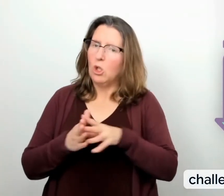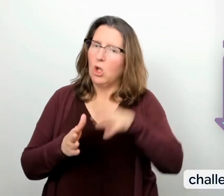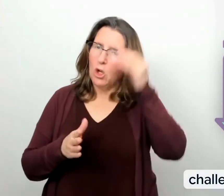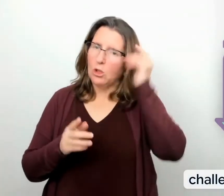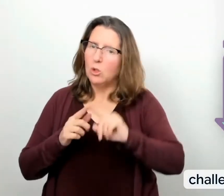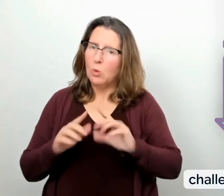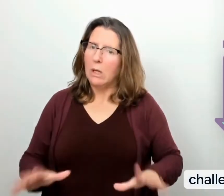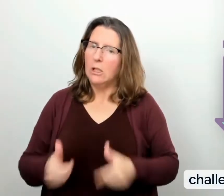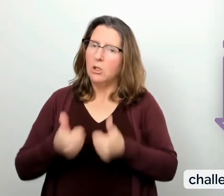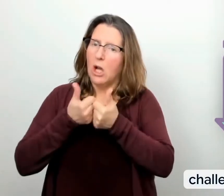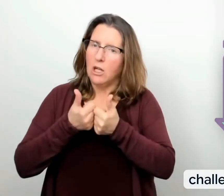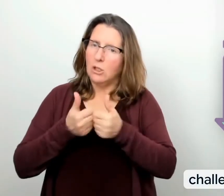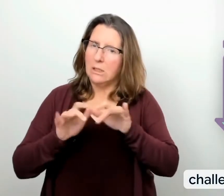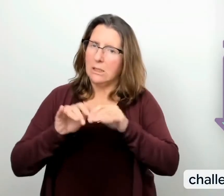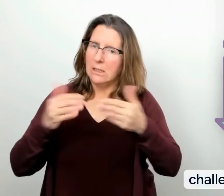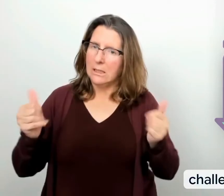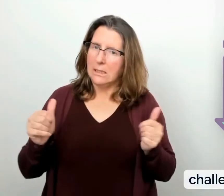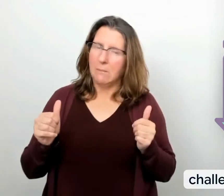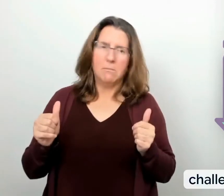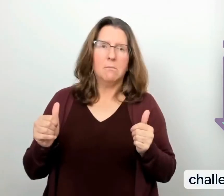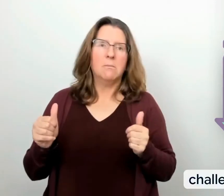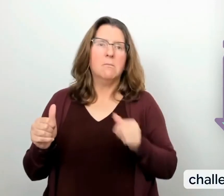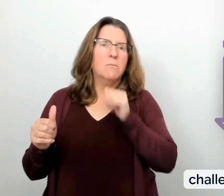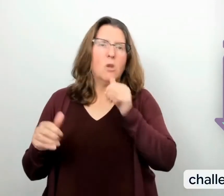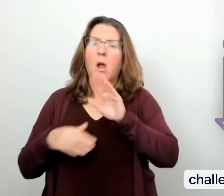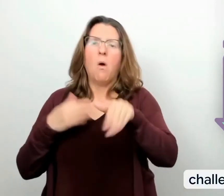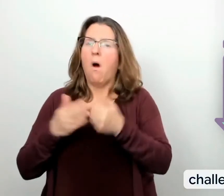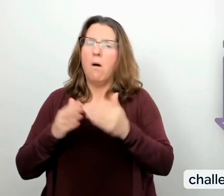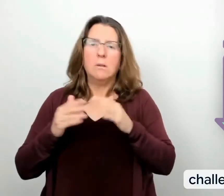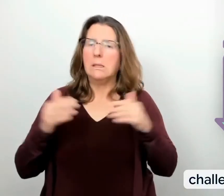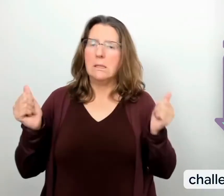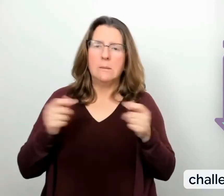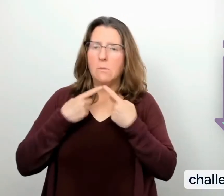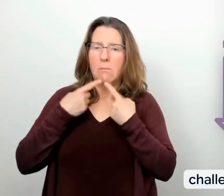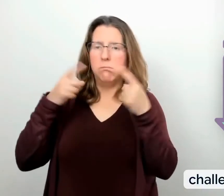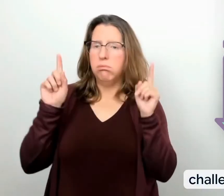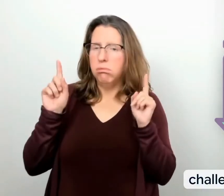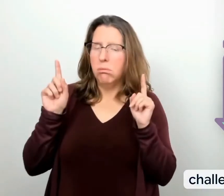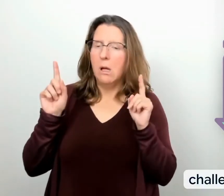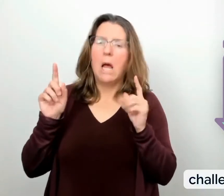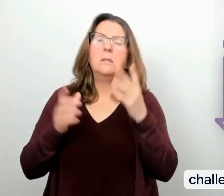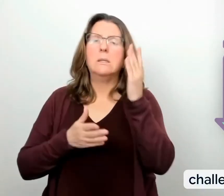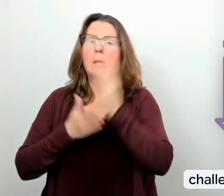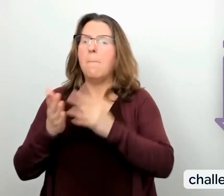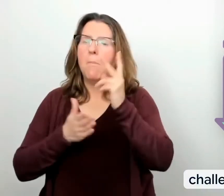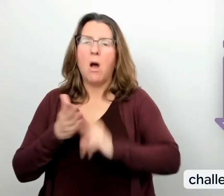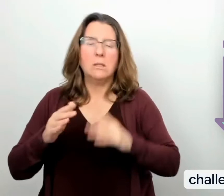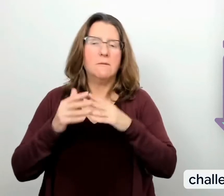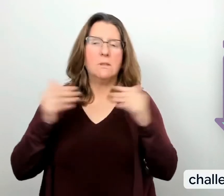Number 6, they also challenge the system. Not all systems respond as they should and need to